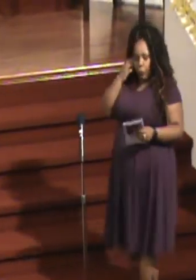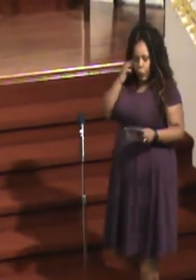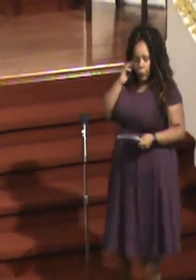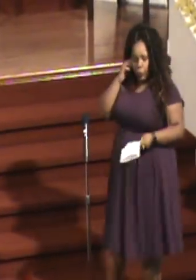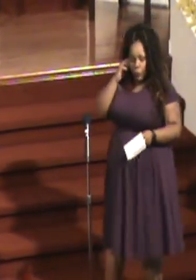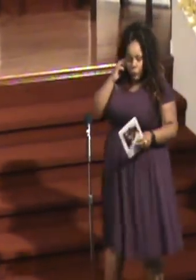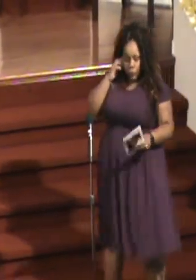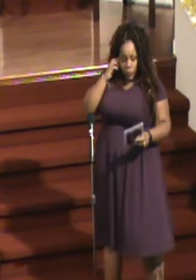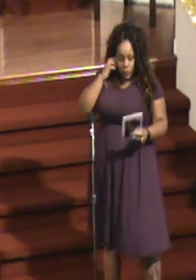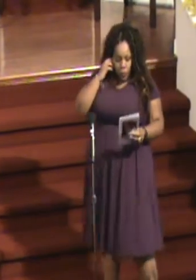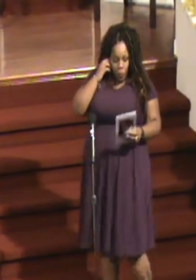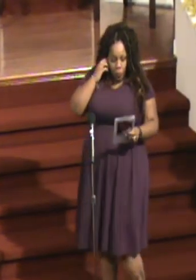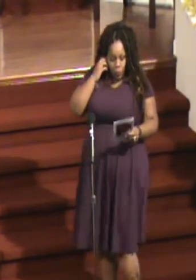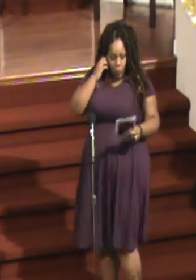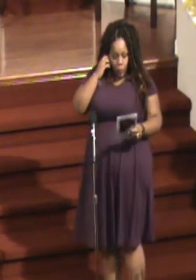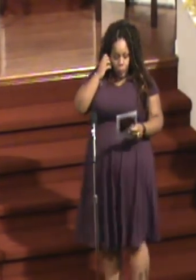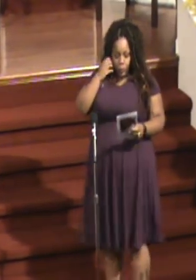like to come, please come and line up at this time.